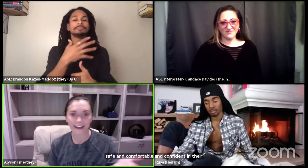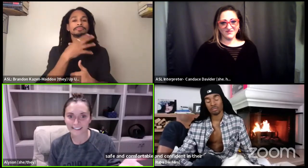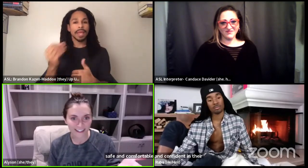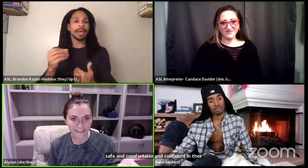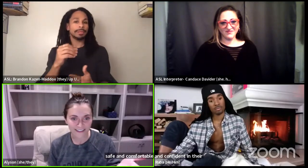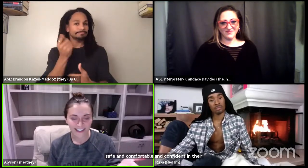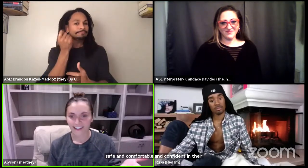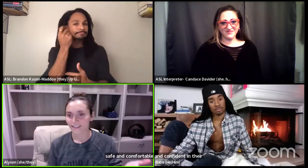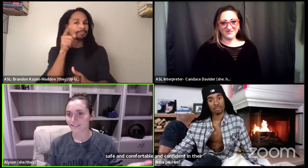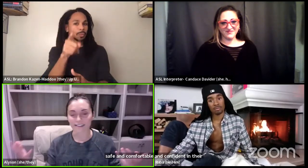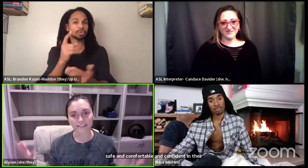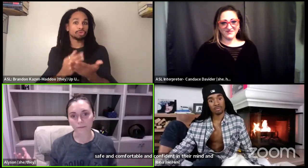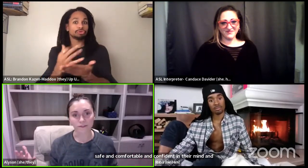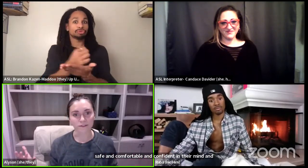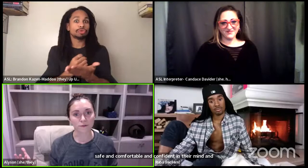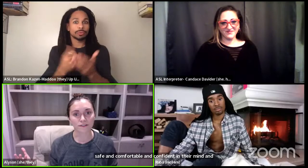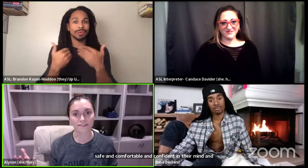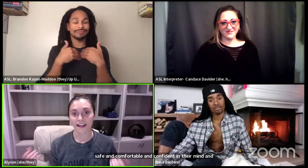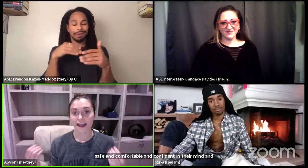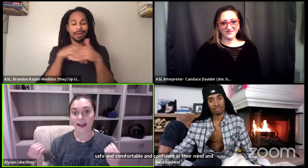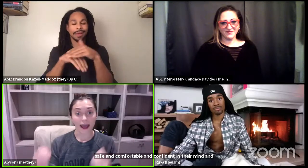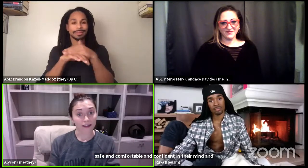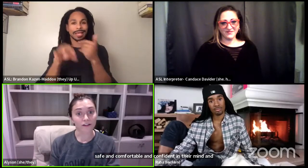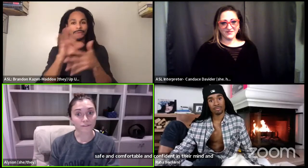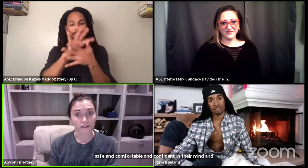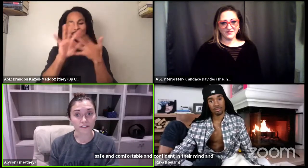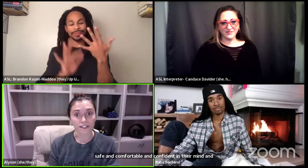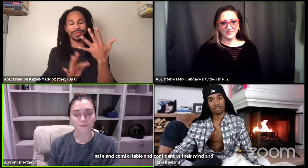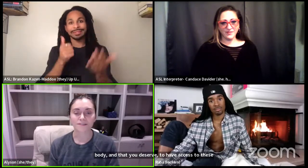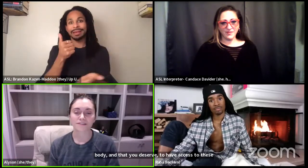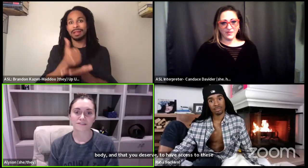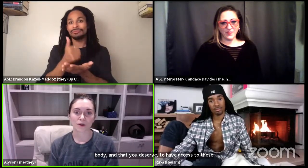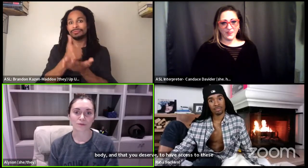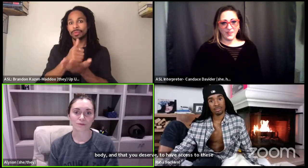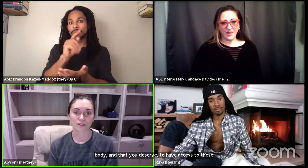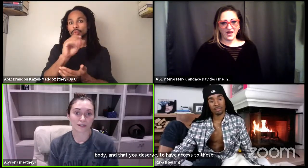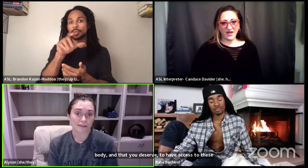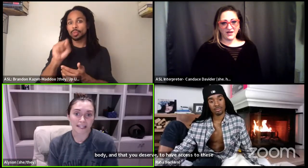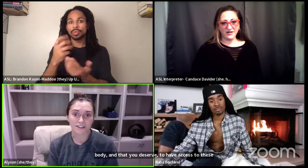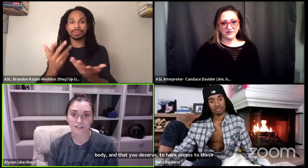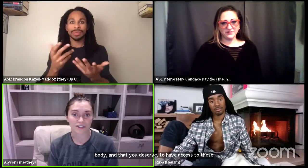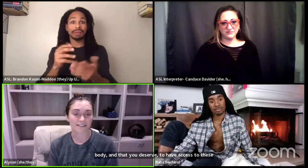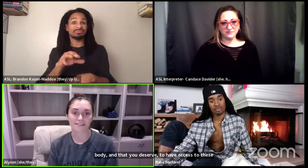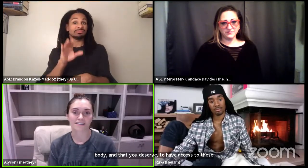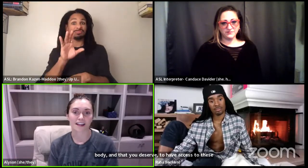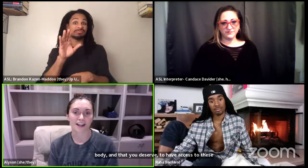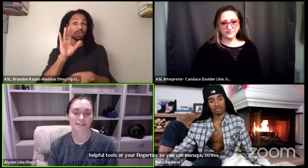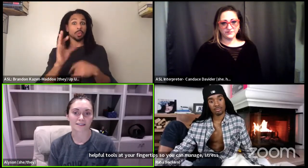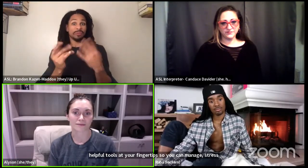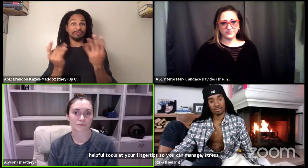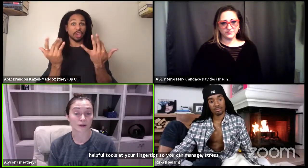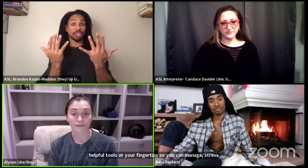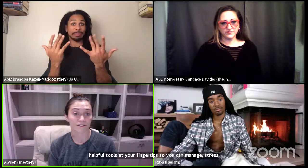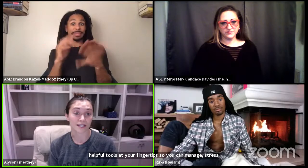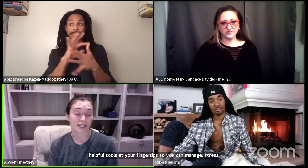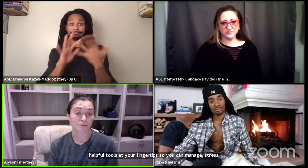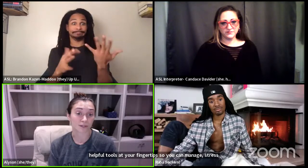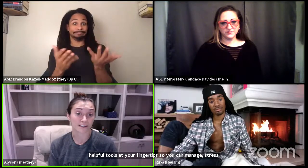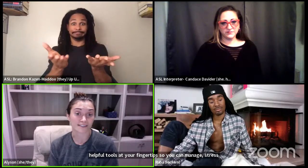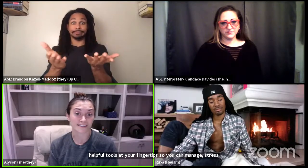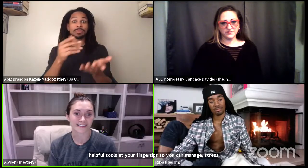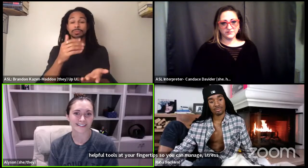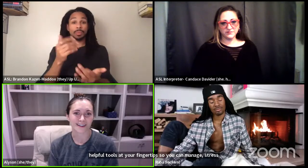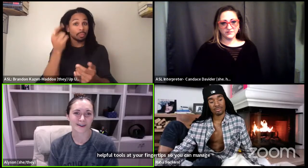have access to these helpful tools at your fingertips so you can manage stress and whatever the